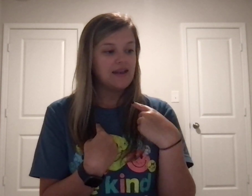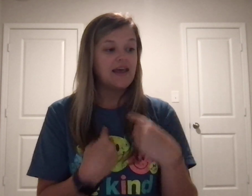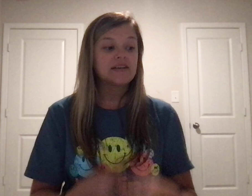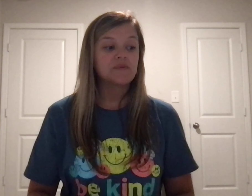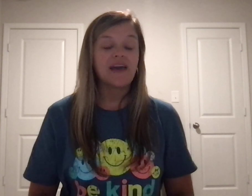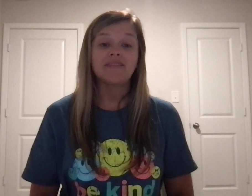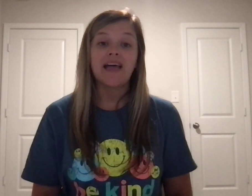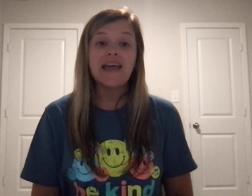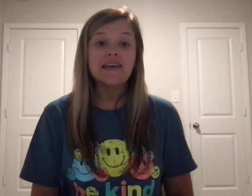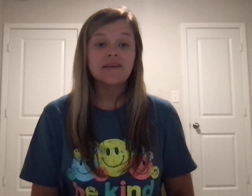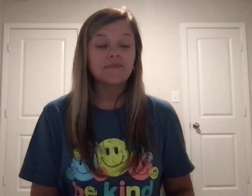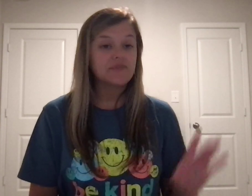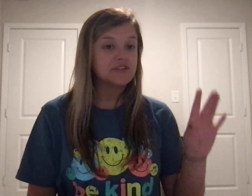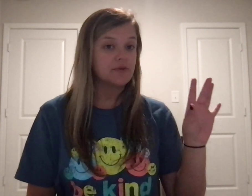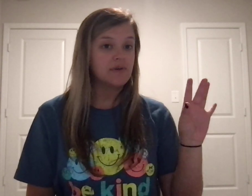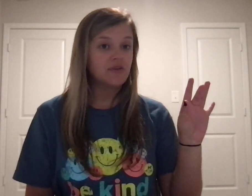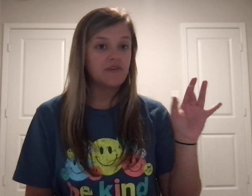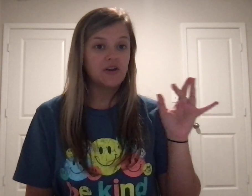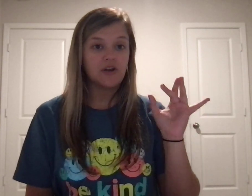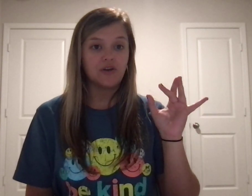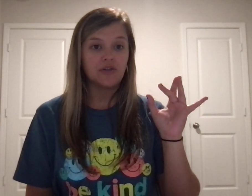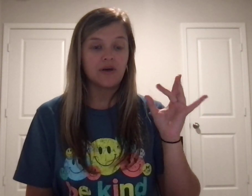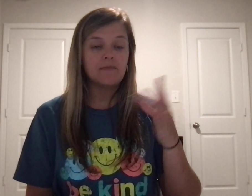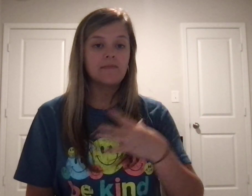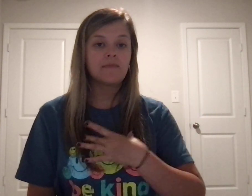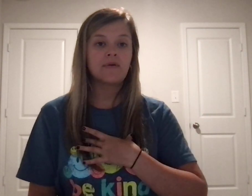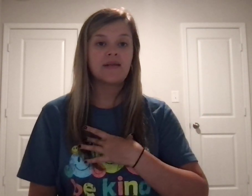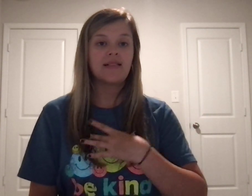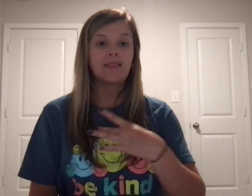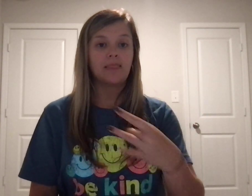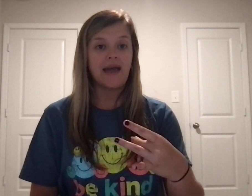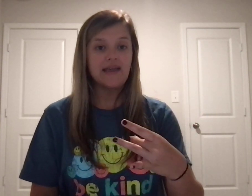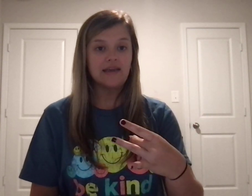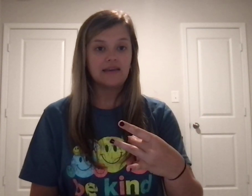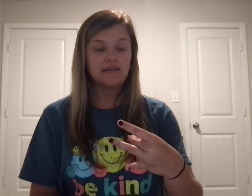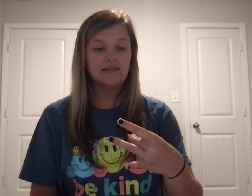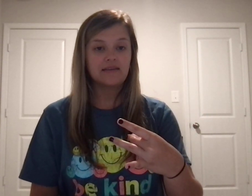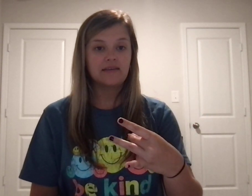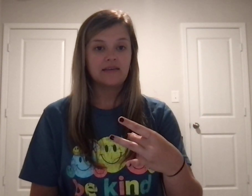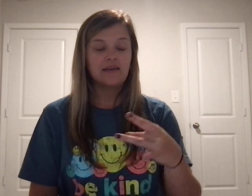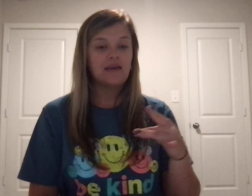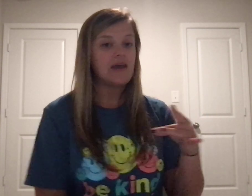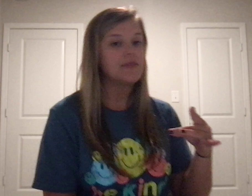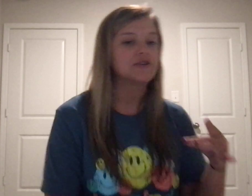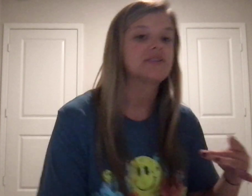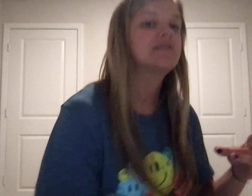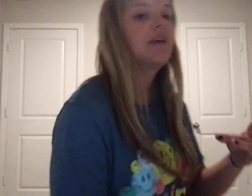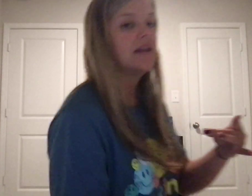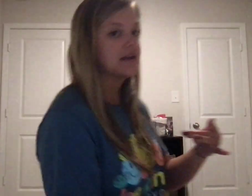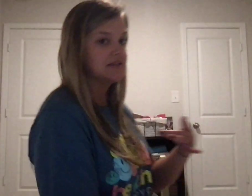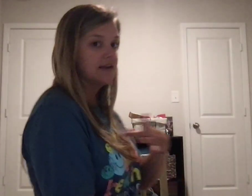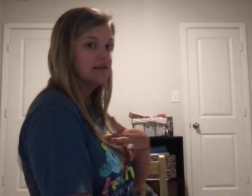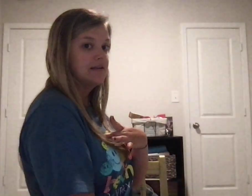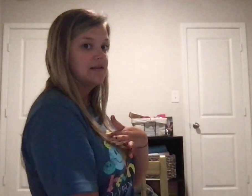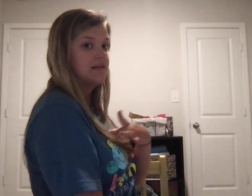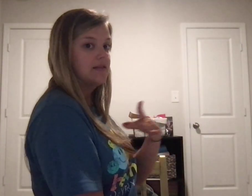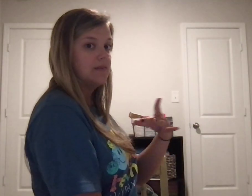Next we have like. It's your middle finger and your thumb. Like. And they're just connecting.